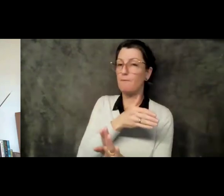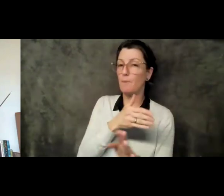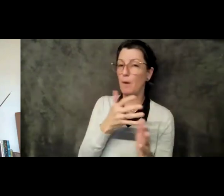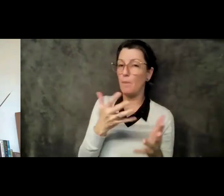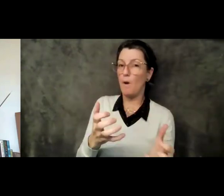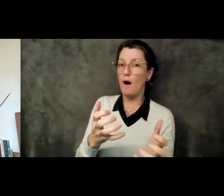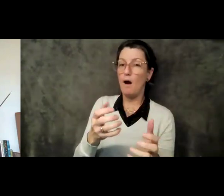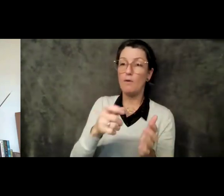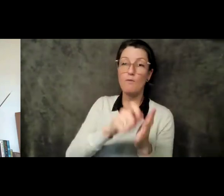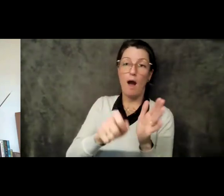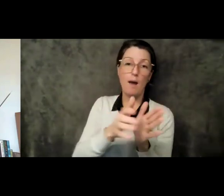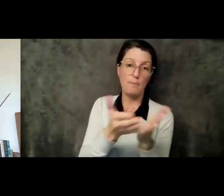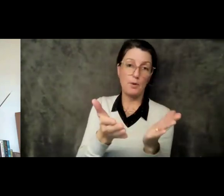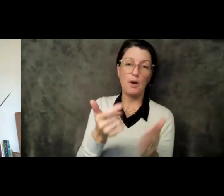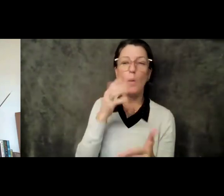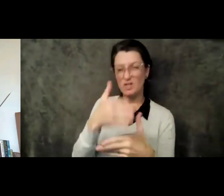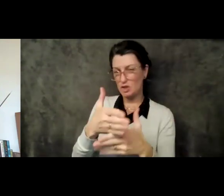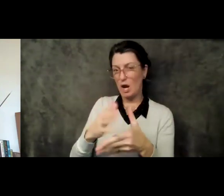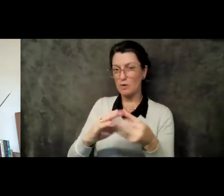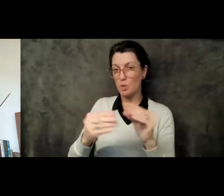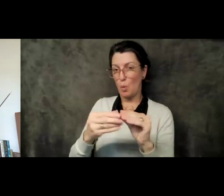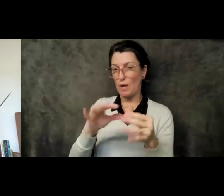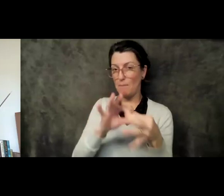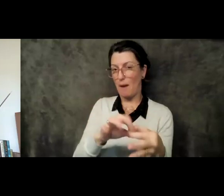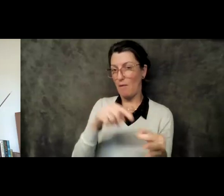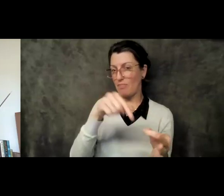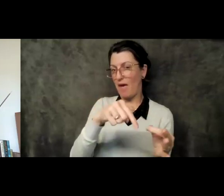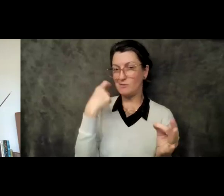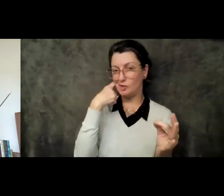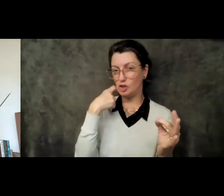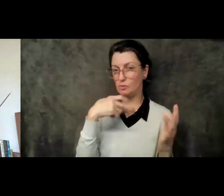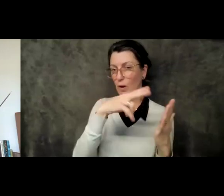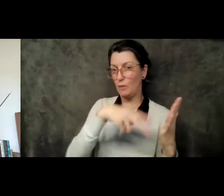And so I'll tell a little story about this piece.